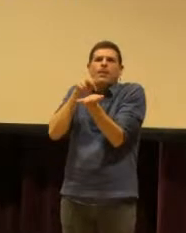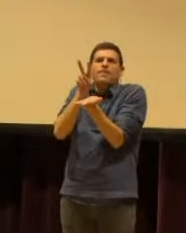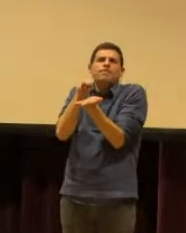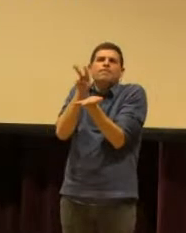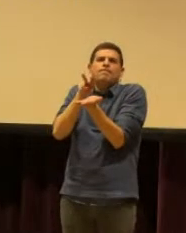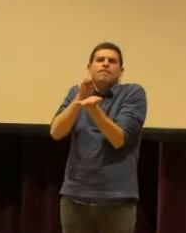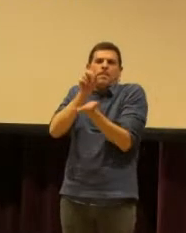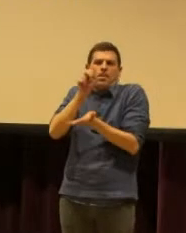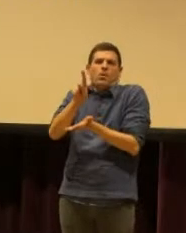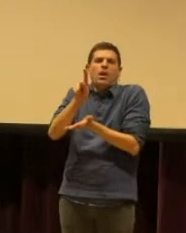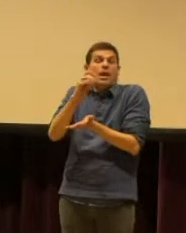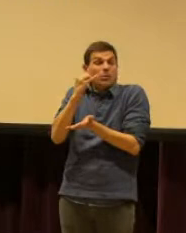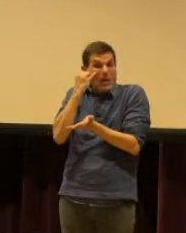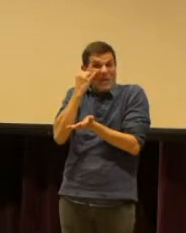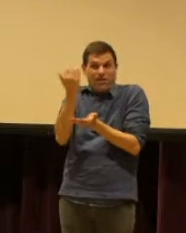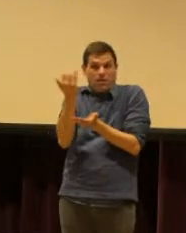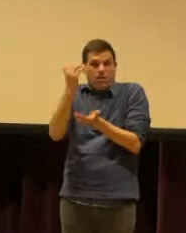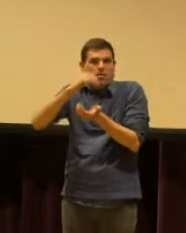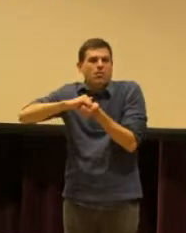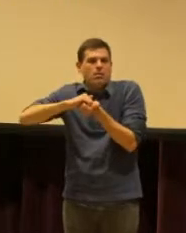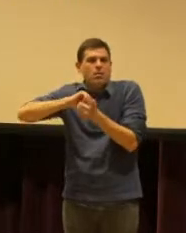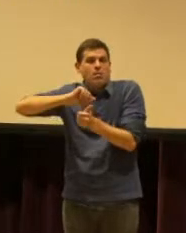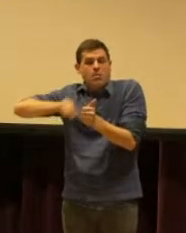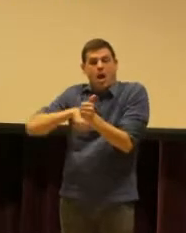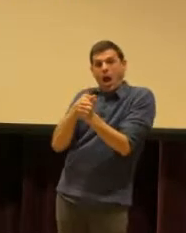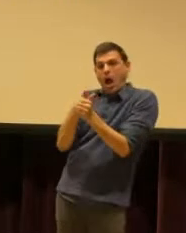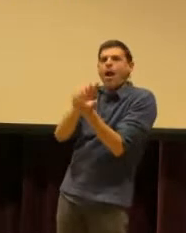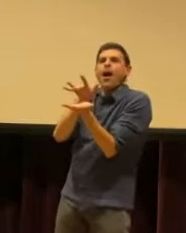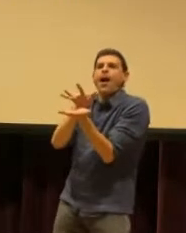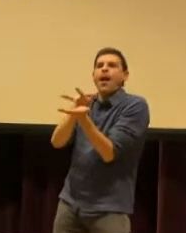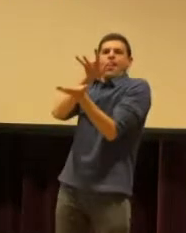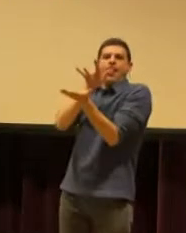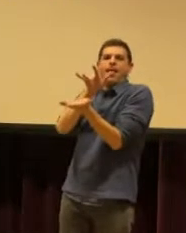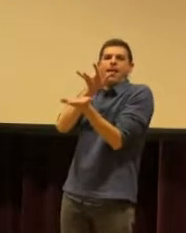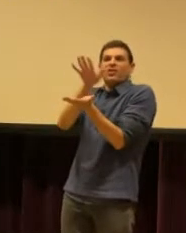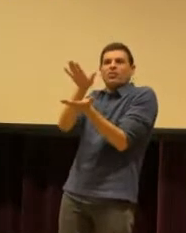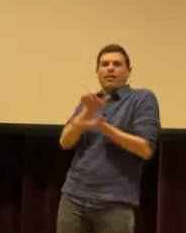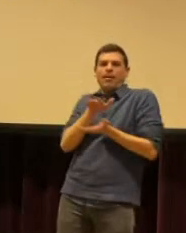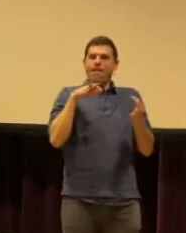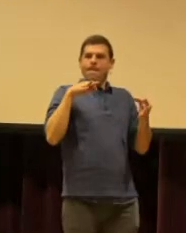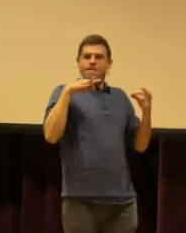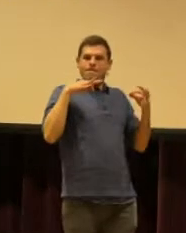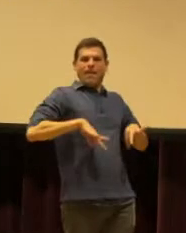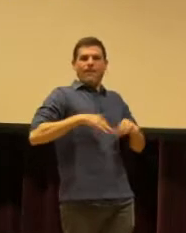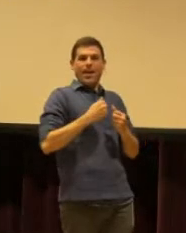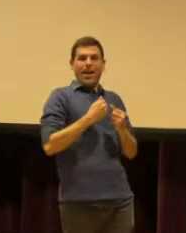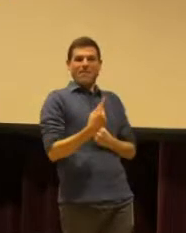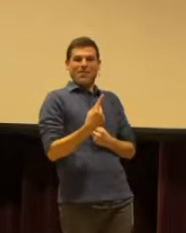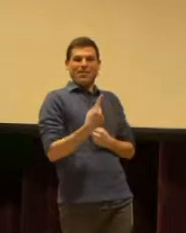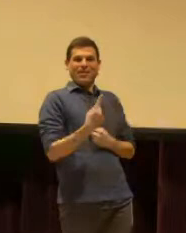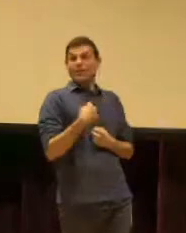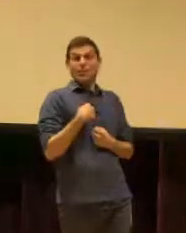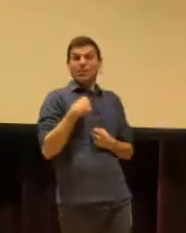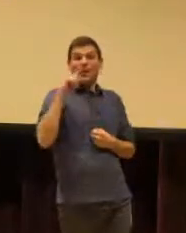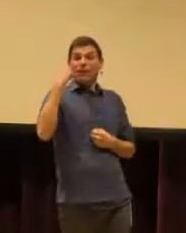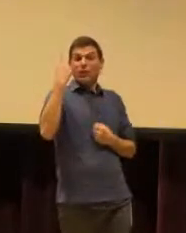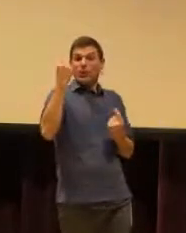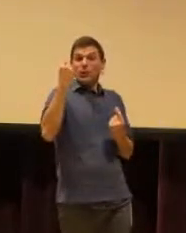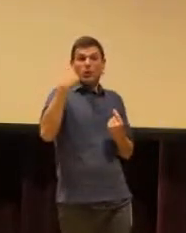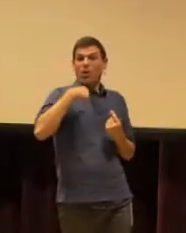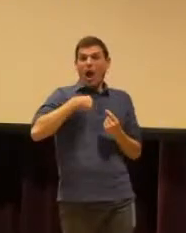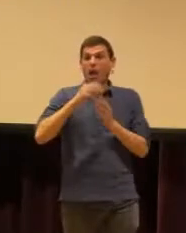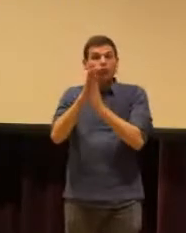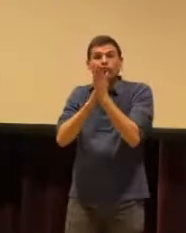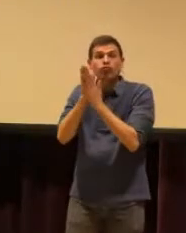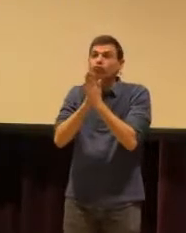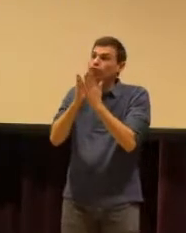our time with them as a way to benefit everyone involved. So for me, a lot of the time, again, is taking up space, having conversations. A